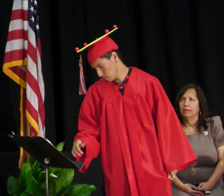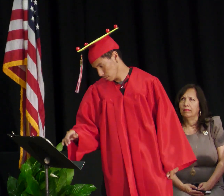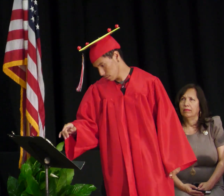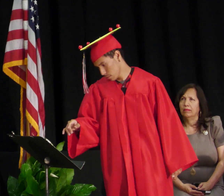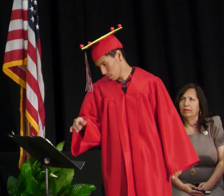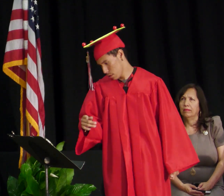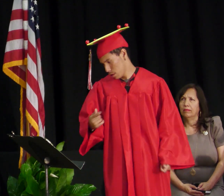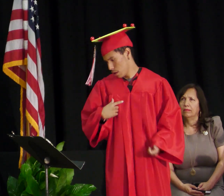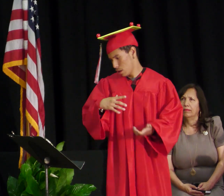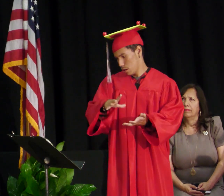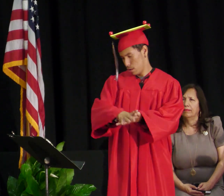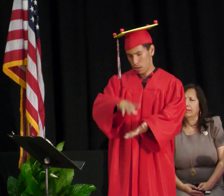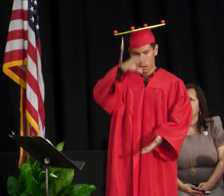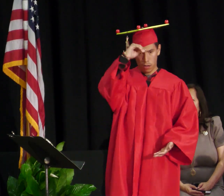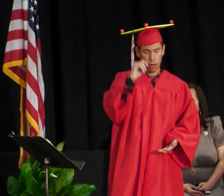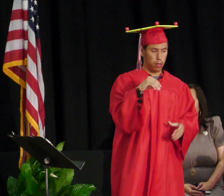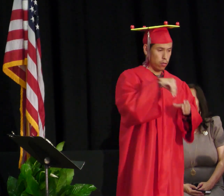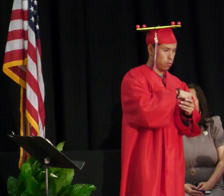doesn't change our lives.